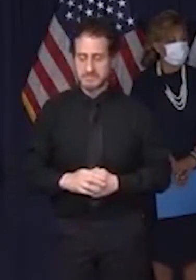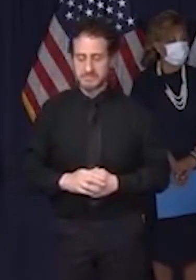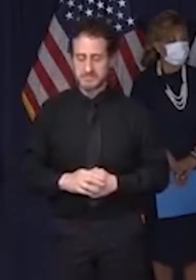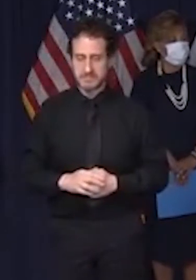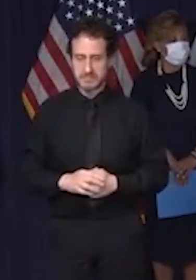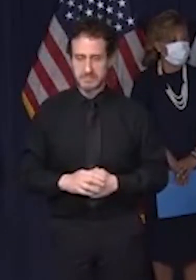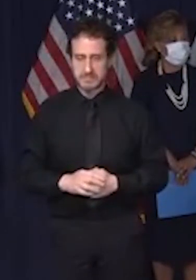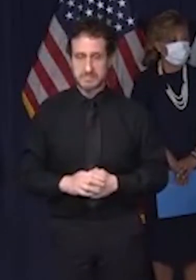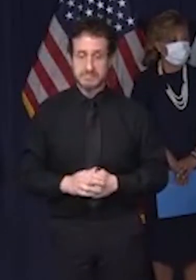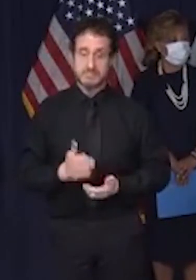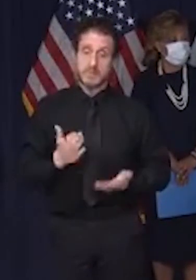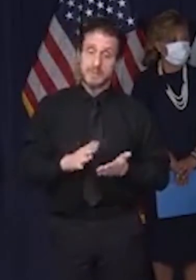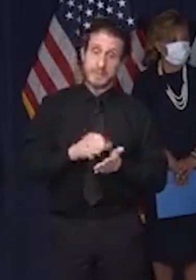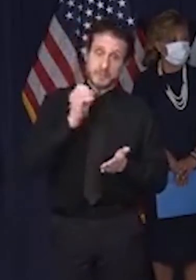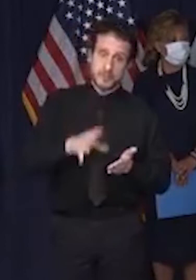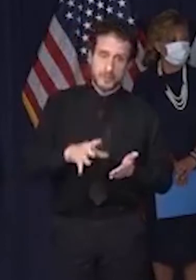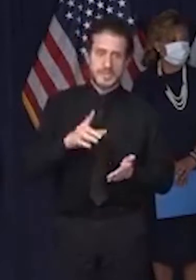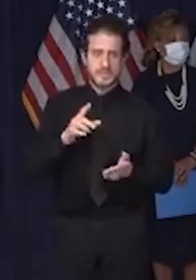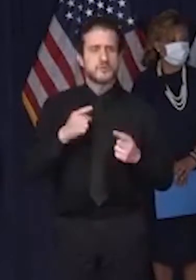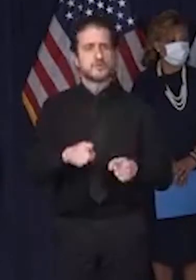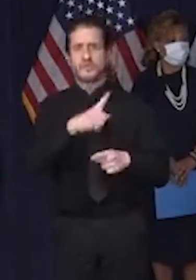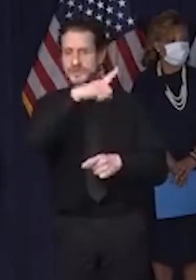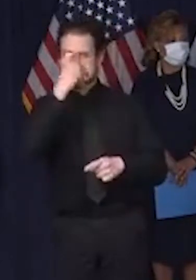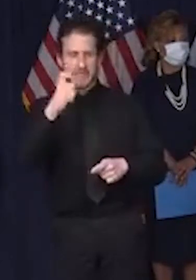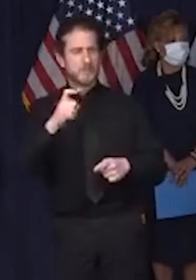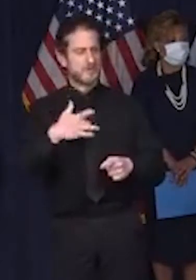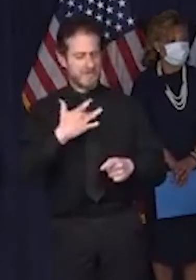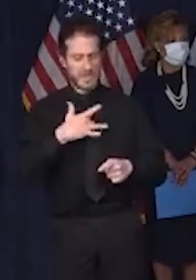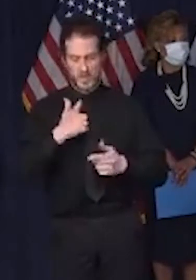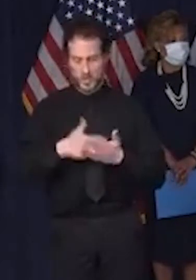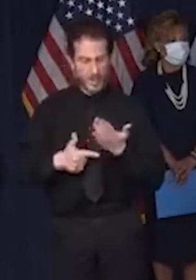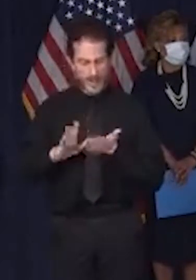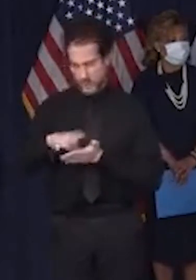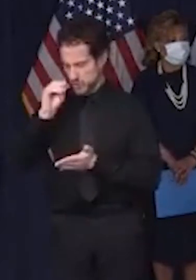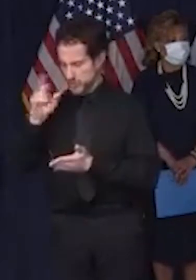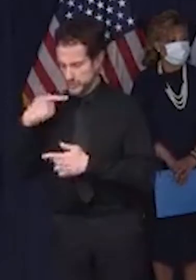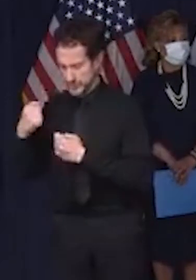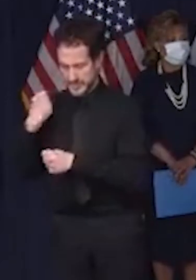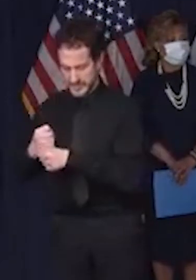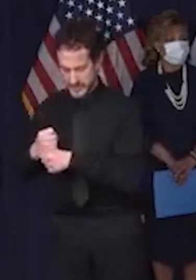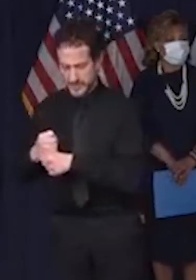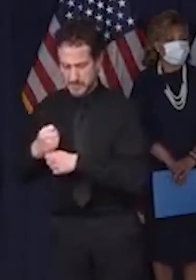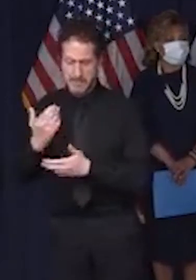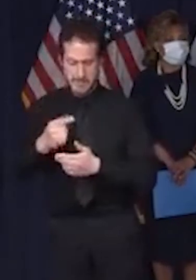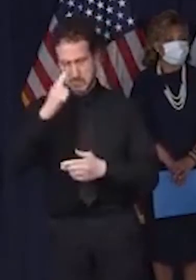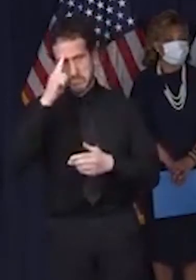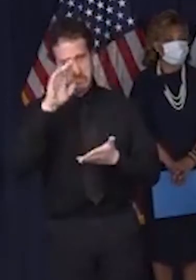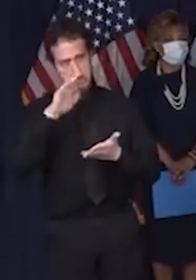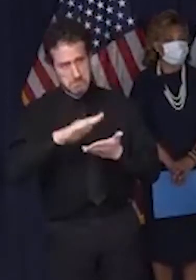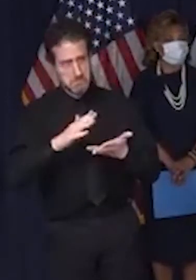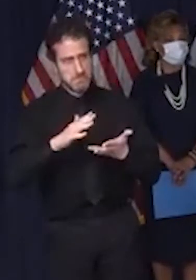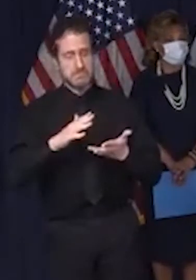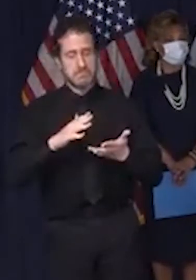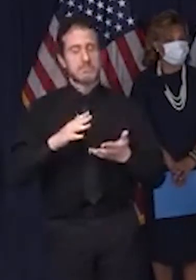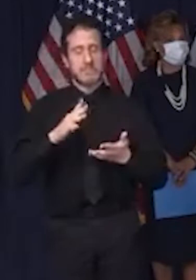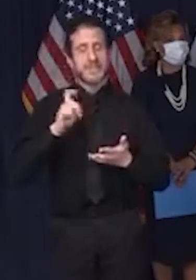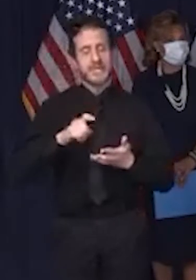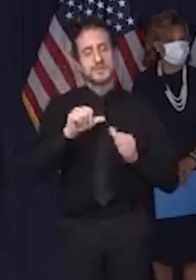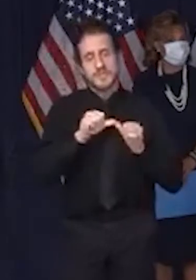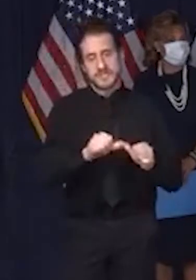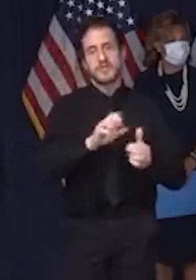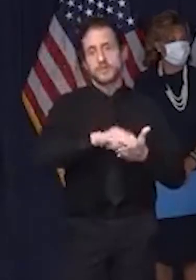summer learning loss, and an educational landscape in which some districts have more experience with remote learning than